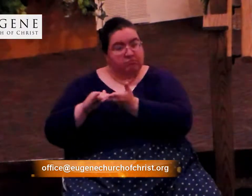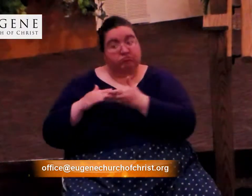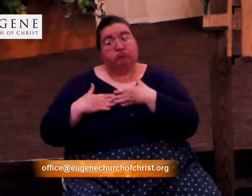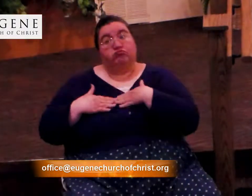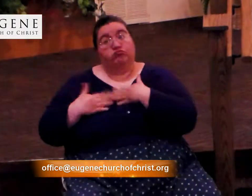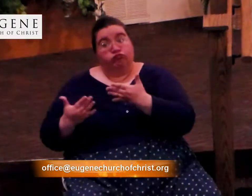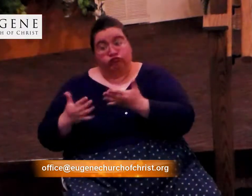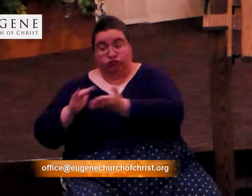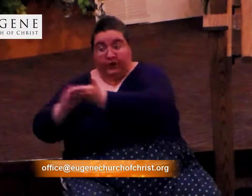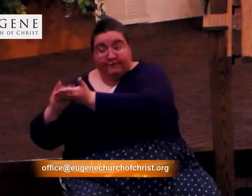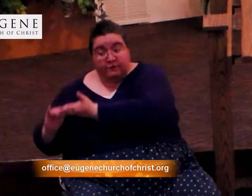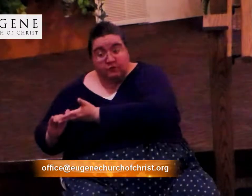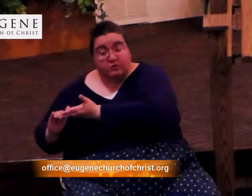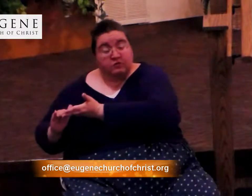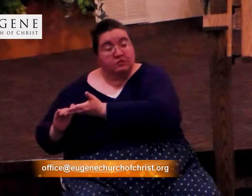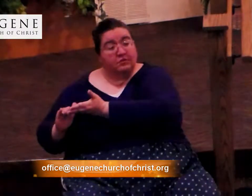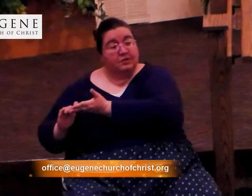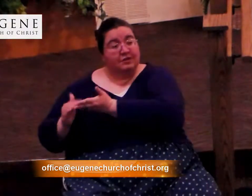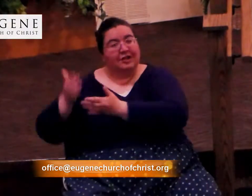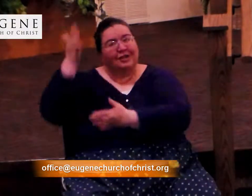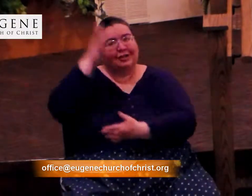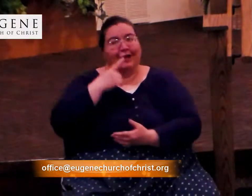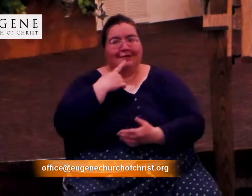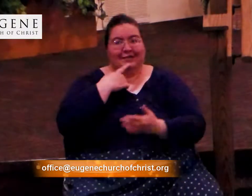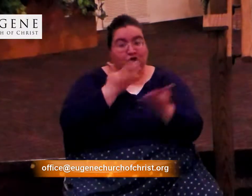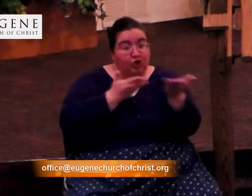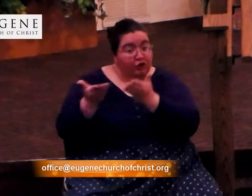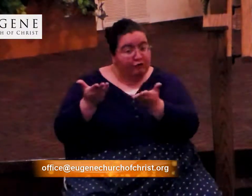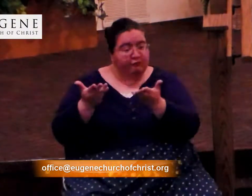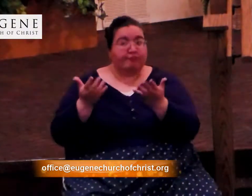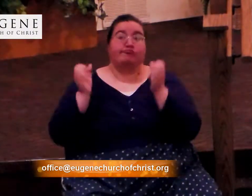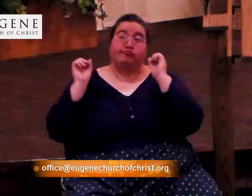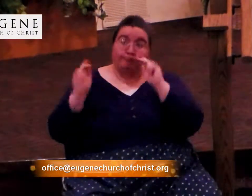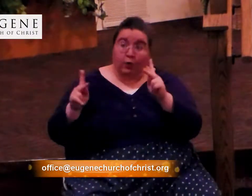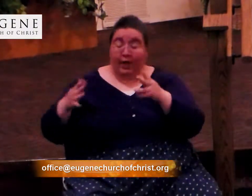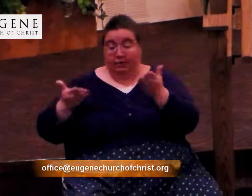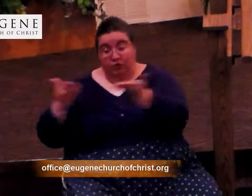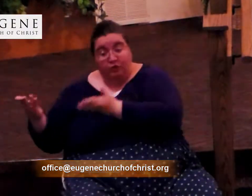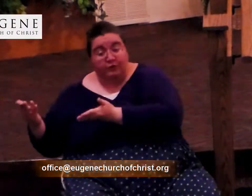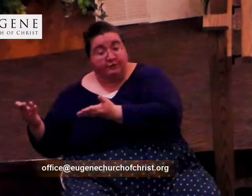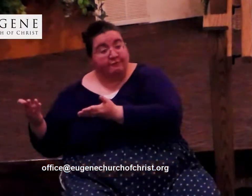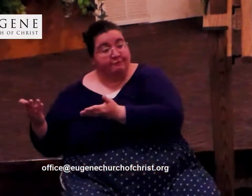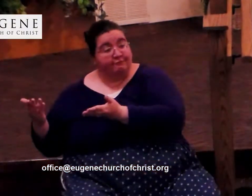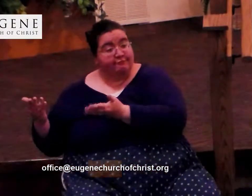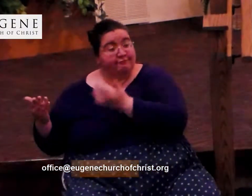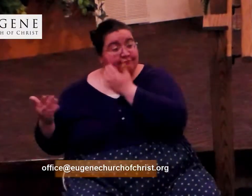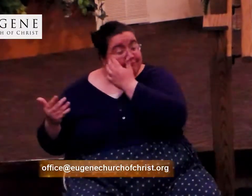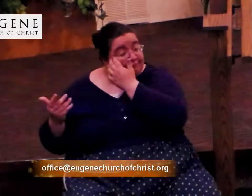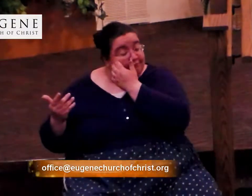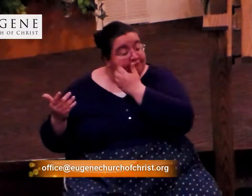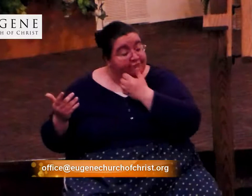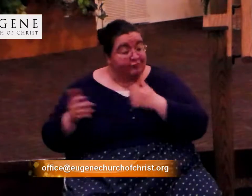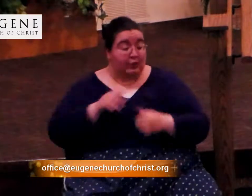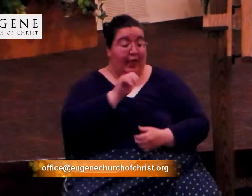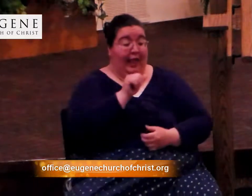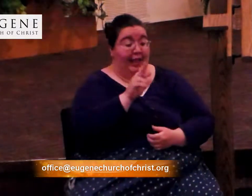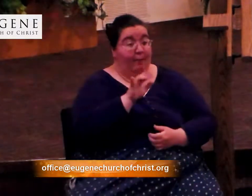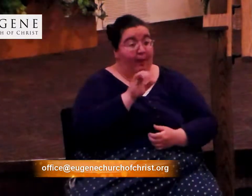says whatever God might tell us to do, and we do that thing. And so Abram went. When they came to the land of